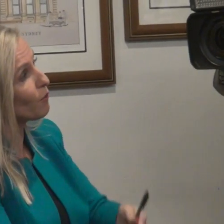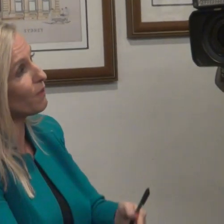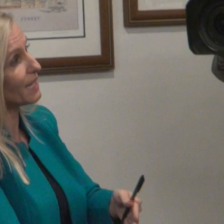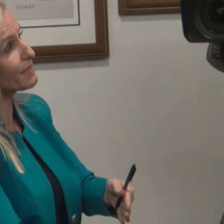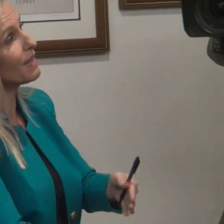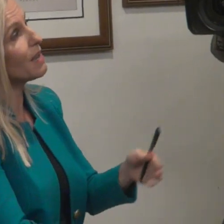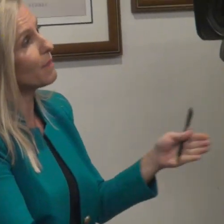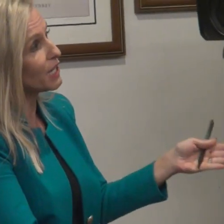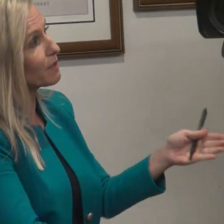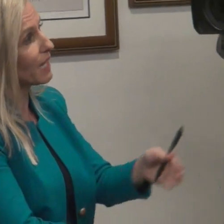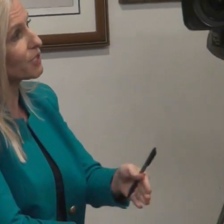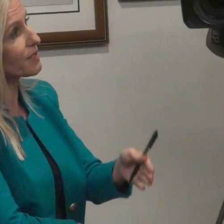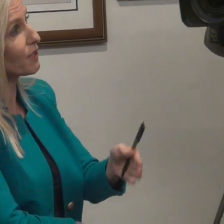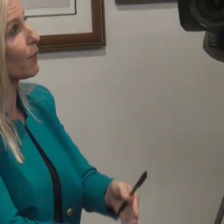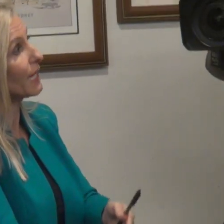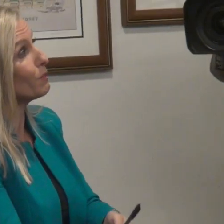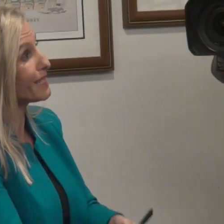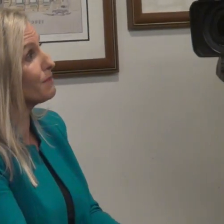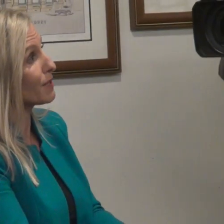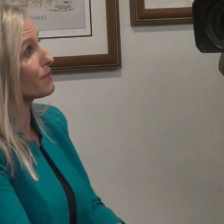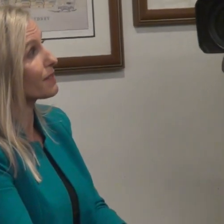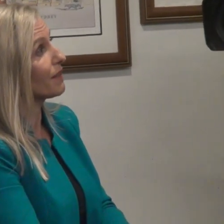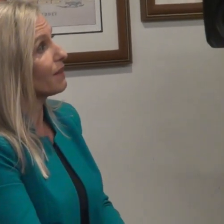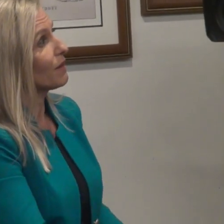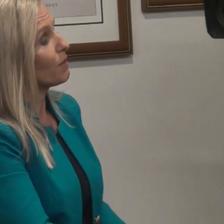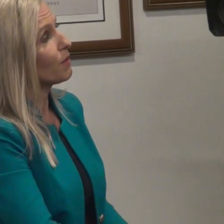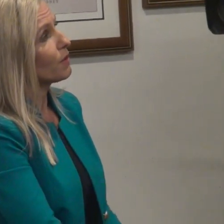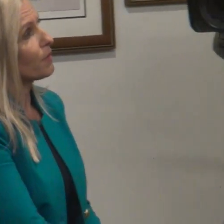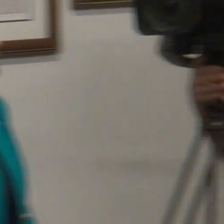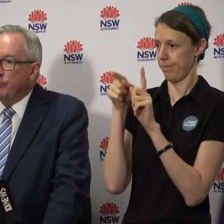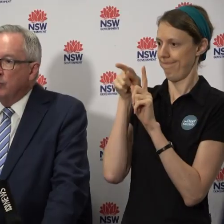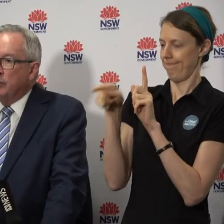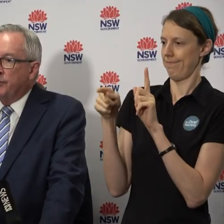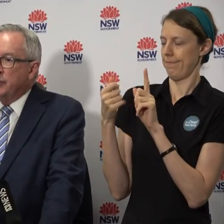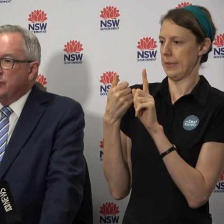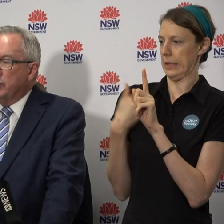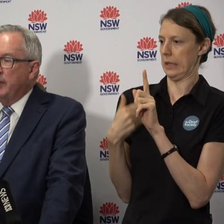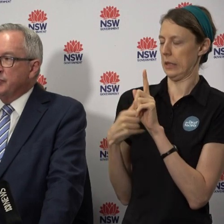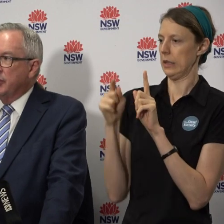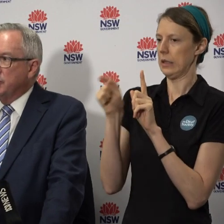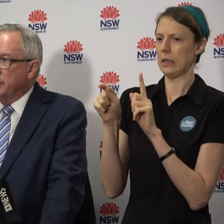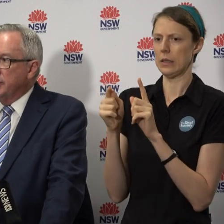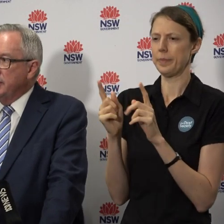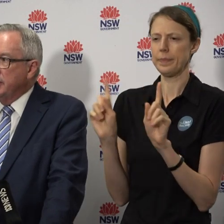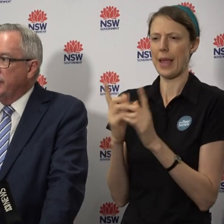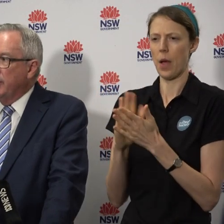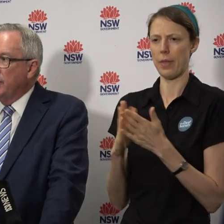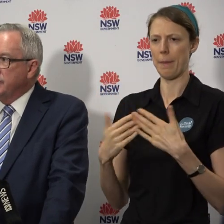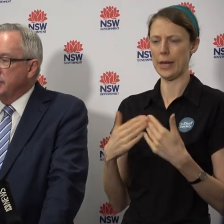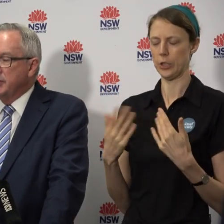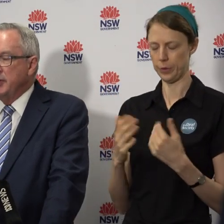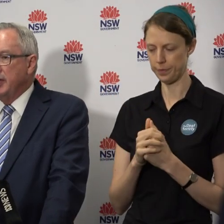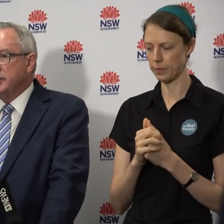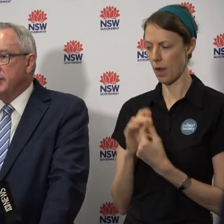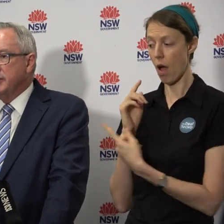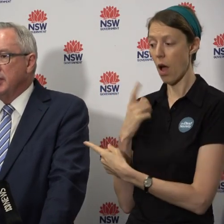at coalface managing patients that are going in with symptoms? Well, first of all, can I emphasise what the Chief Health Officer